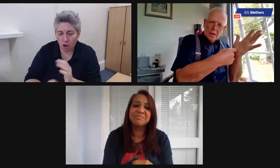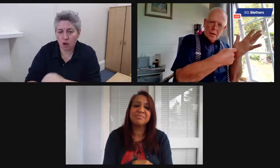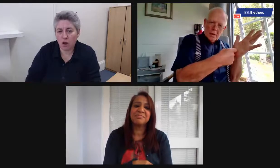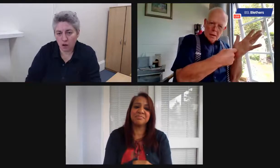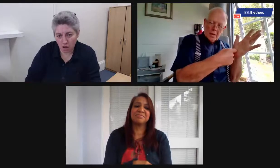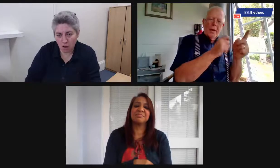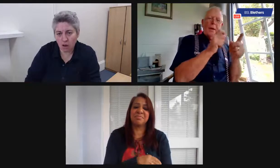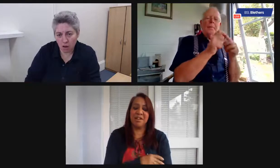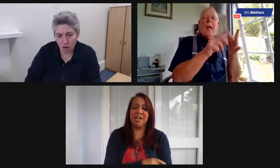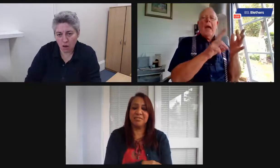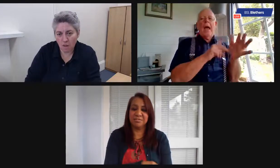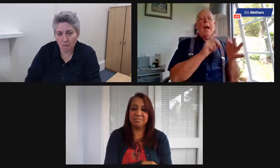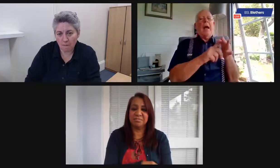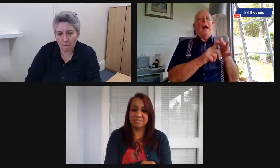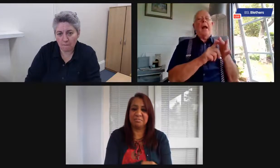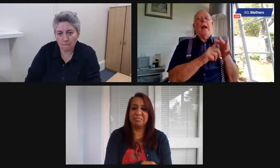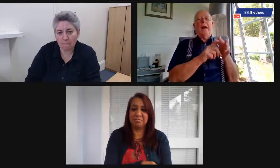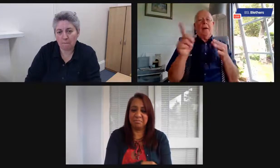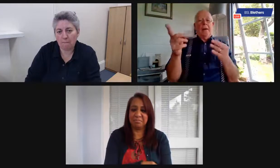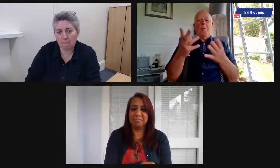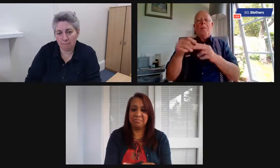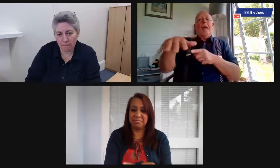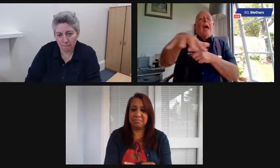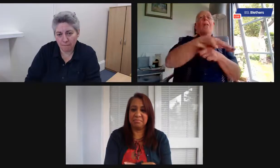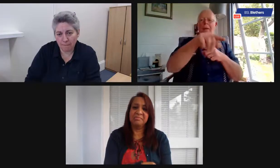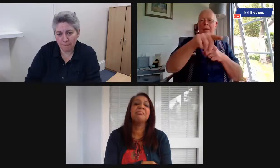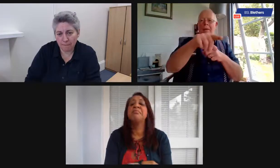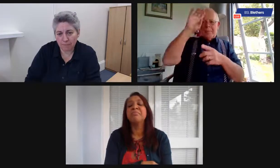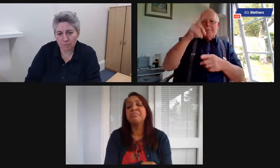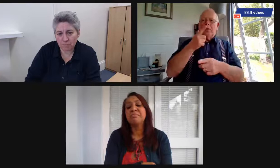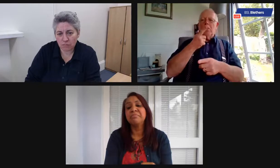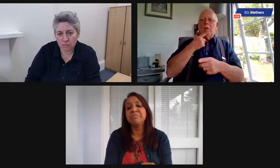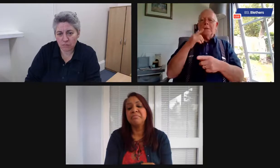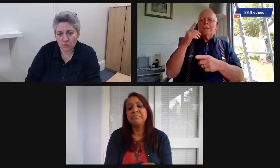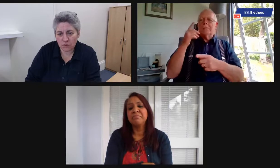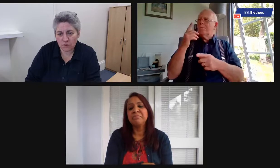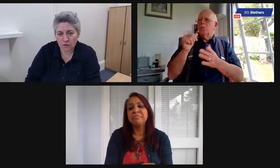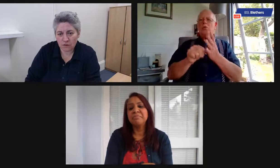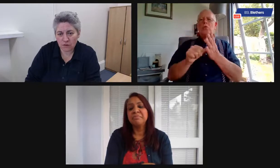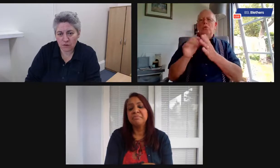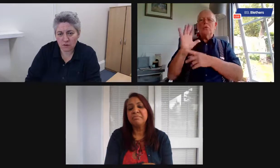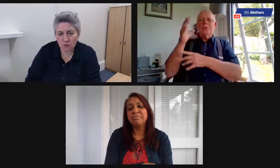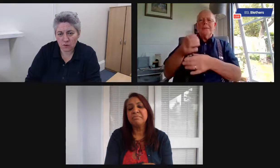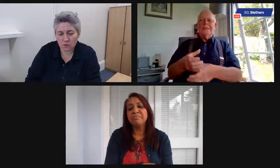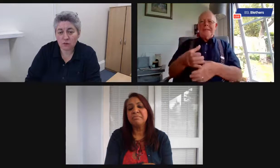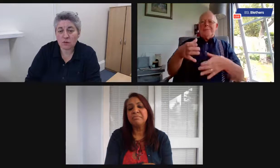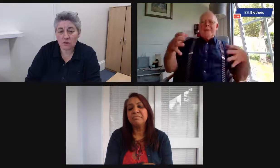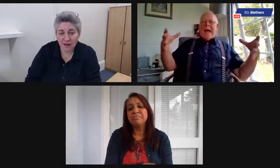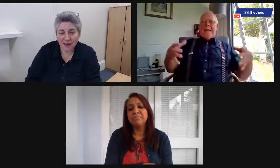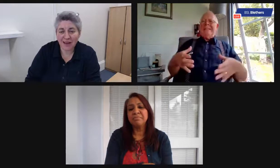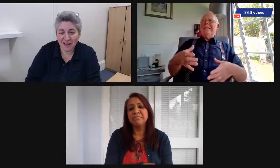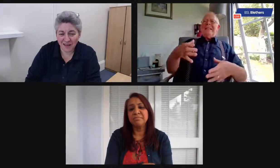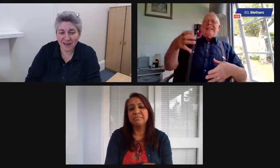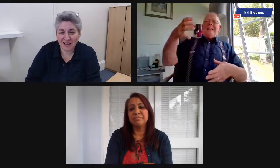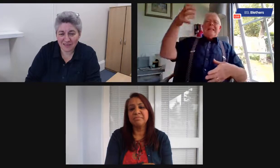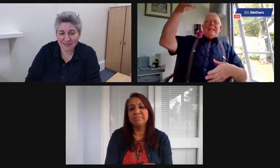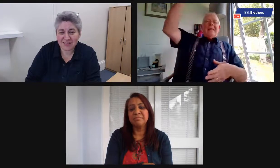Coulter pine, Ah, Coulter, Coulter pine from America. It grows in the areas where